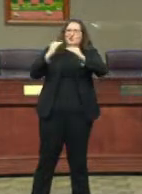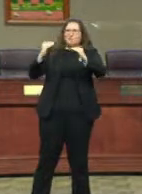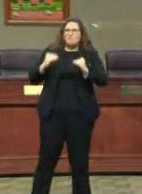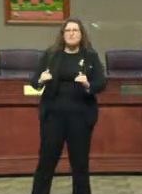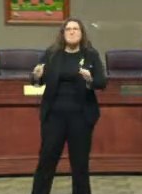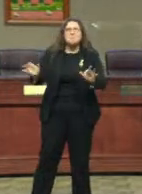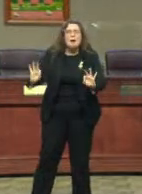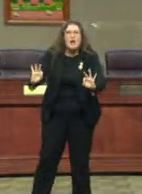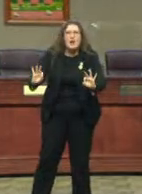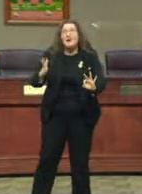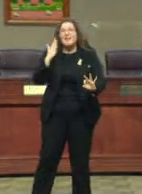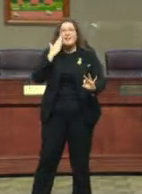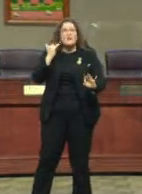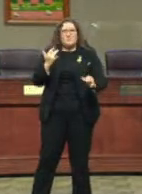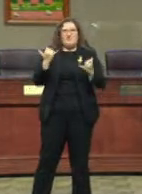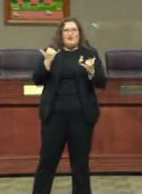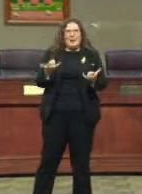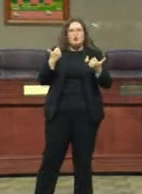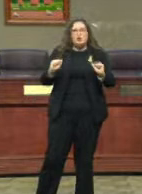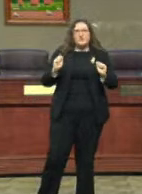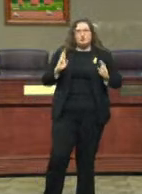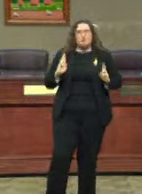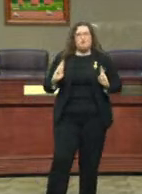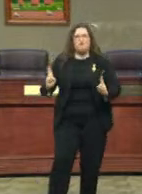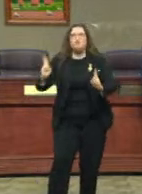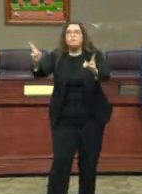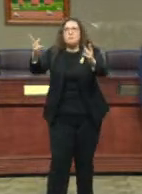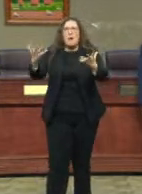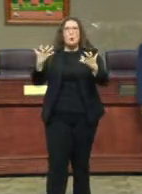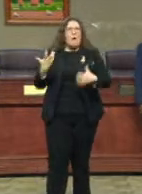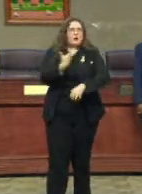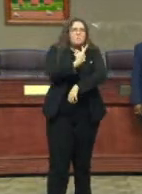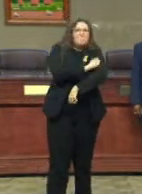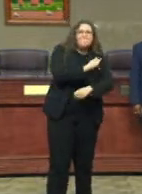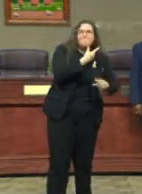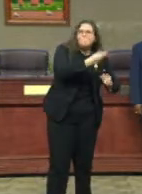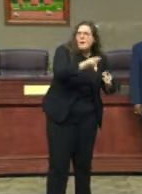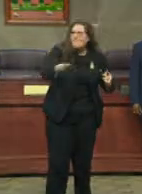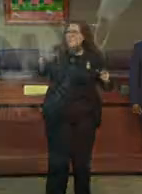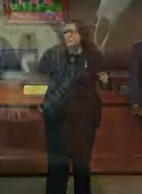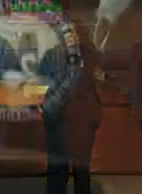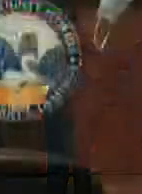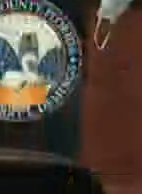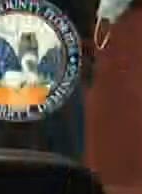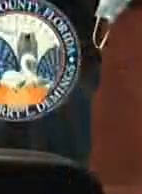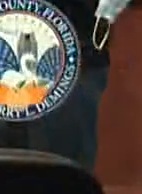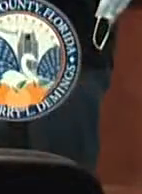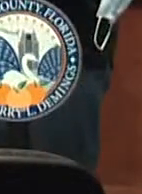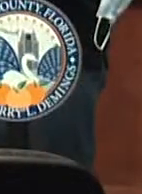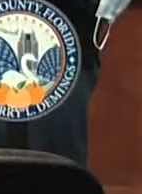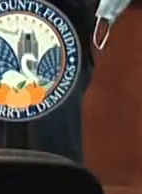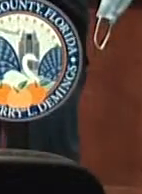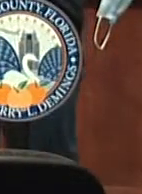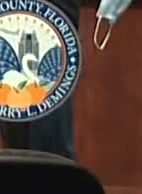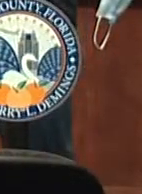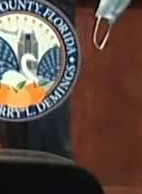fast in the vaccination. The mayor mentioned to you the outbreak that we have in our county